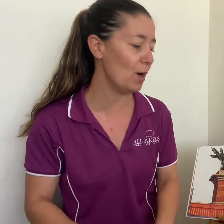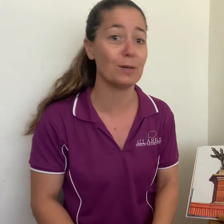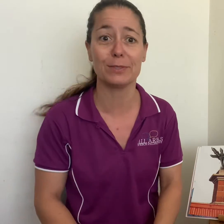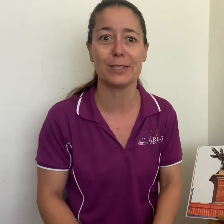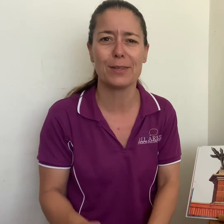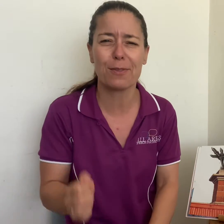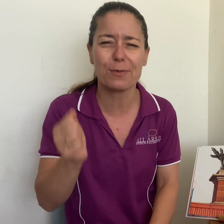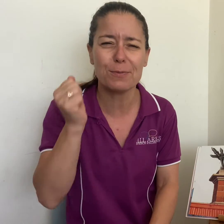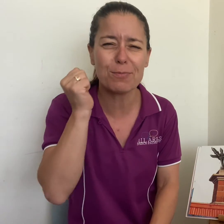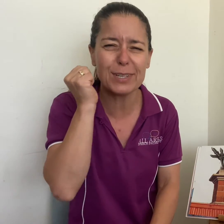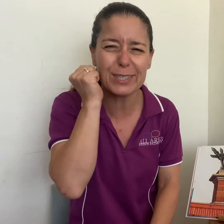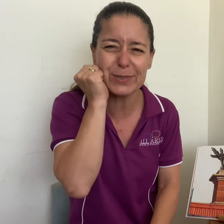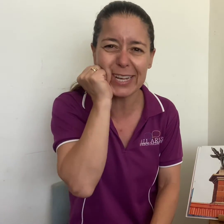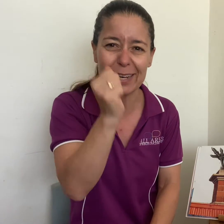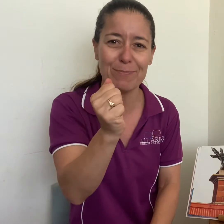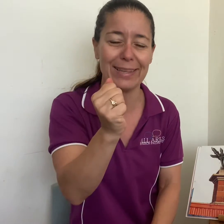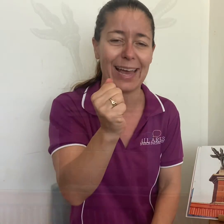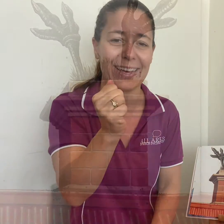popped through bristled and black.